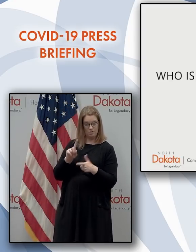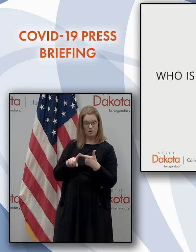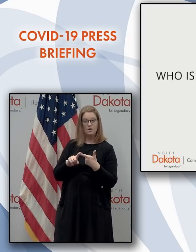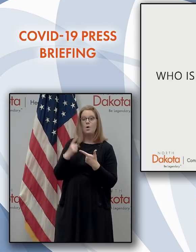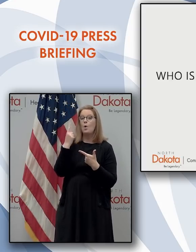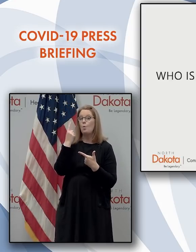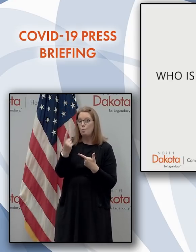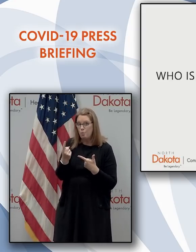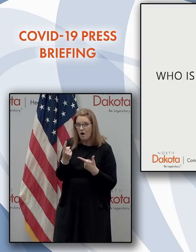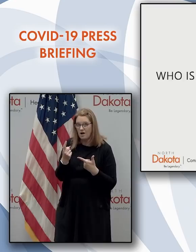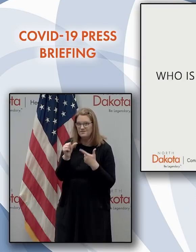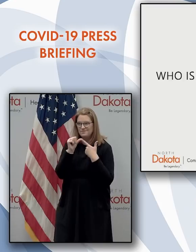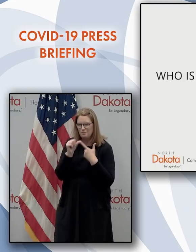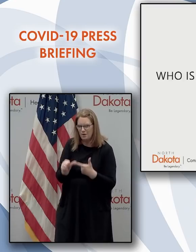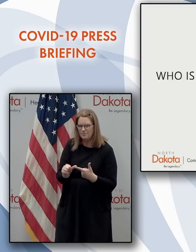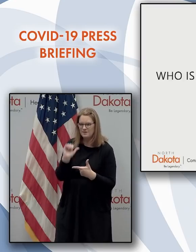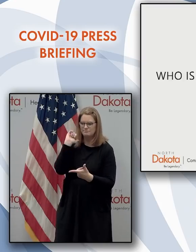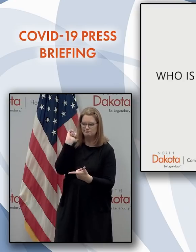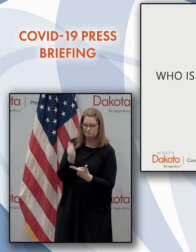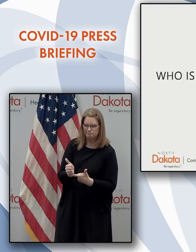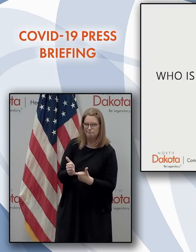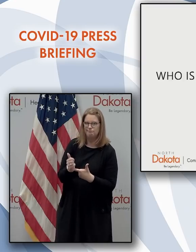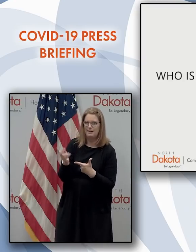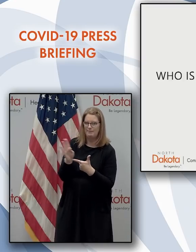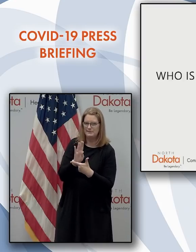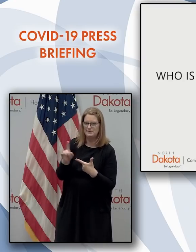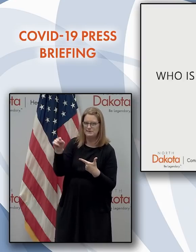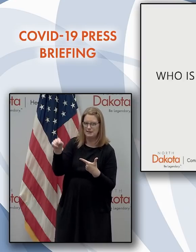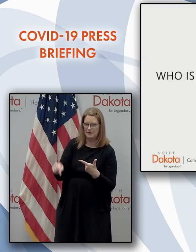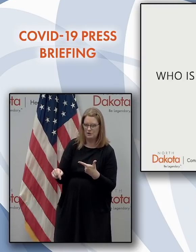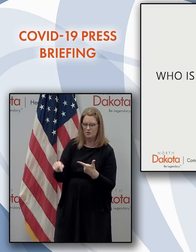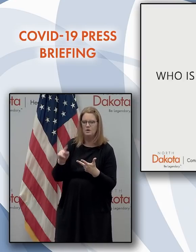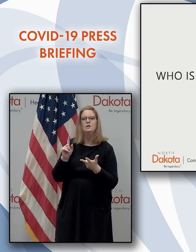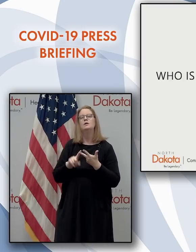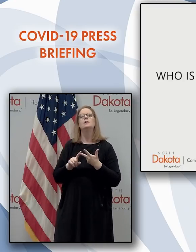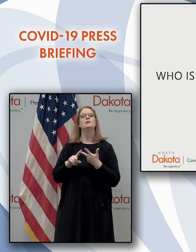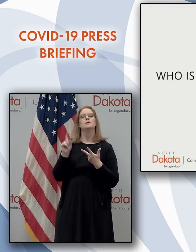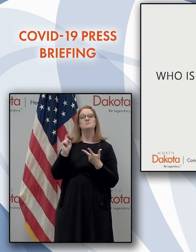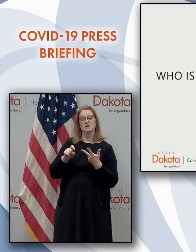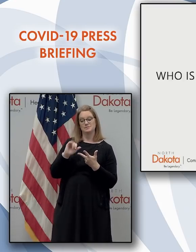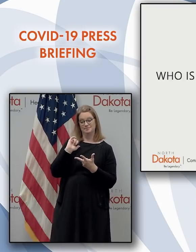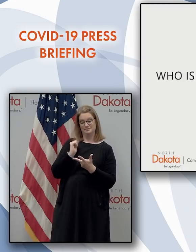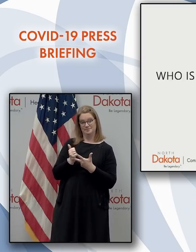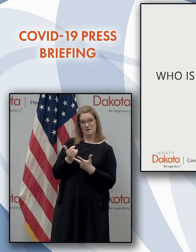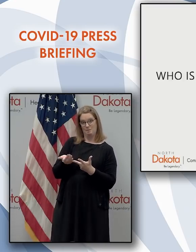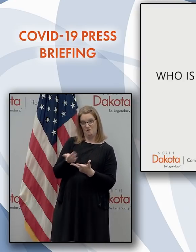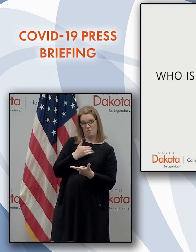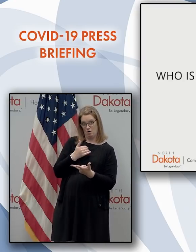least one permanent physical presence here. Your business must have been viable